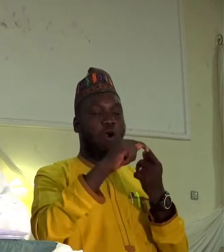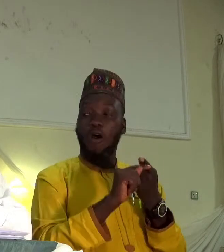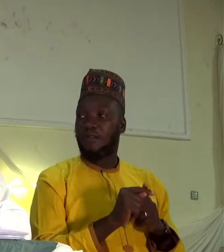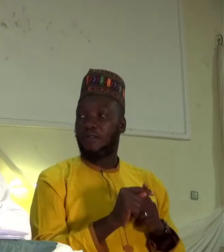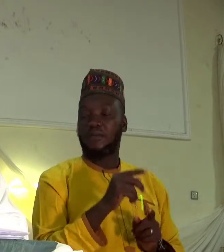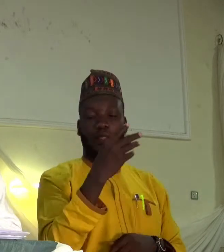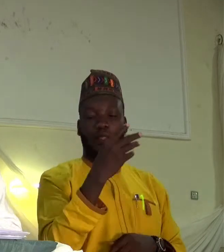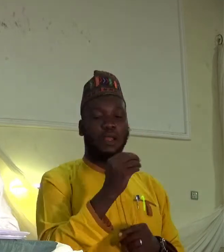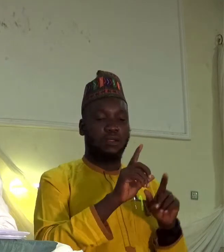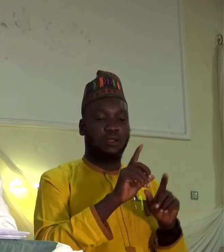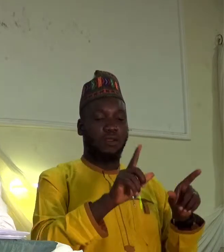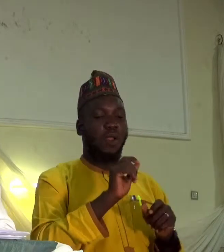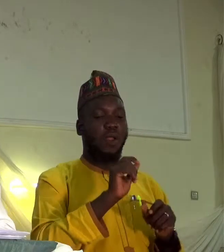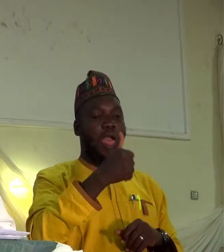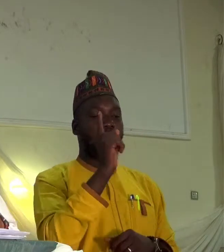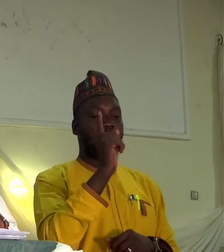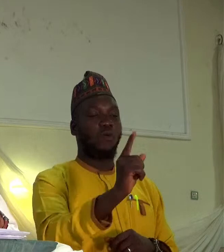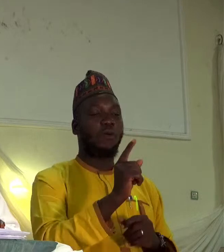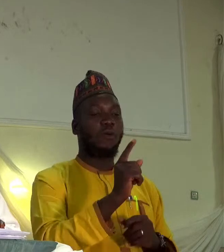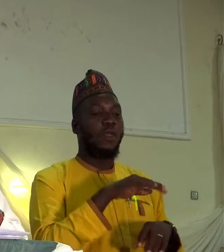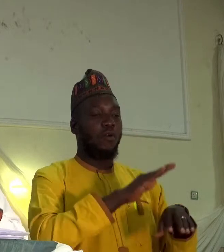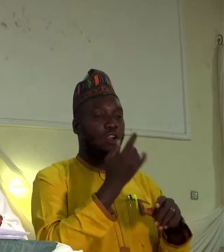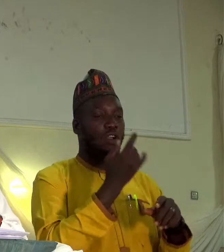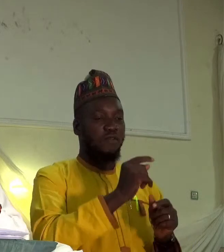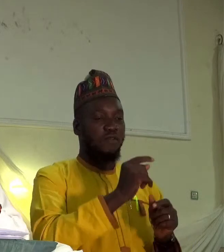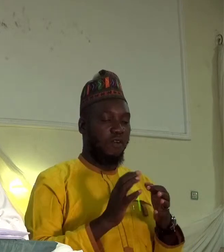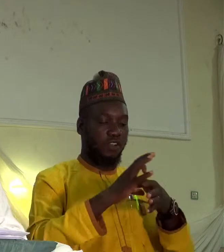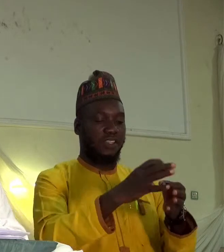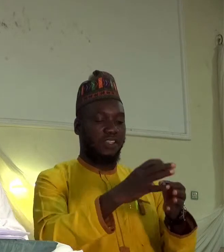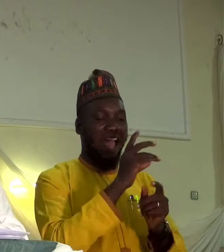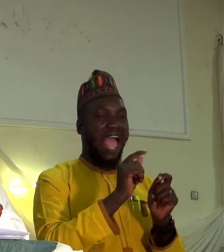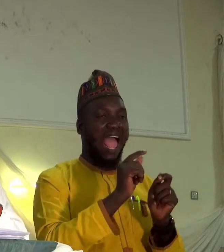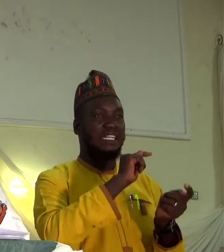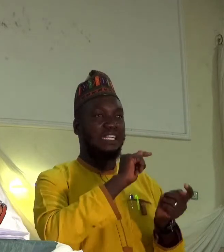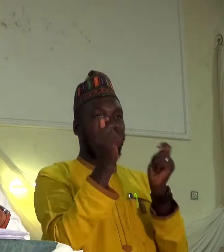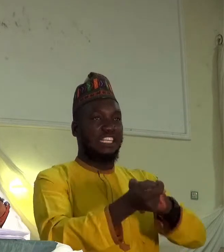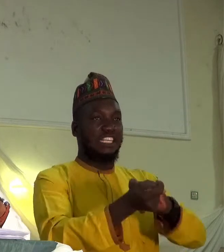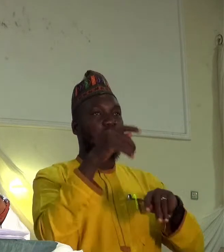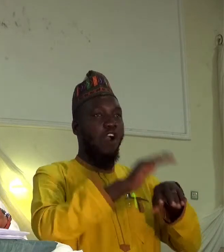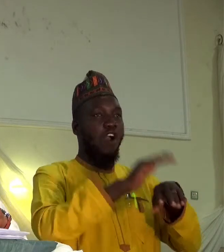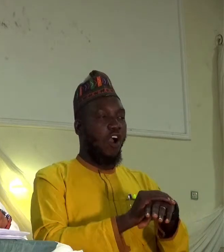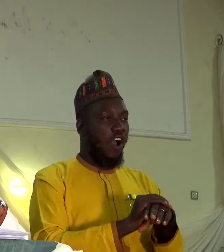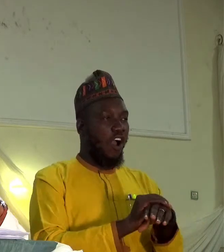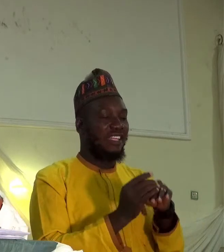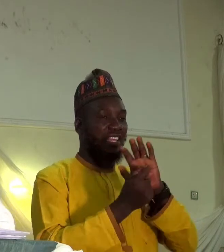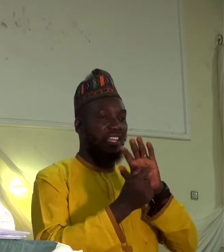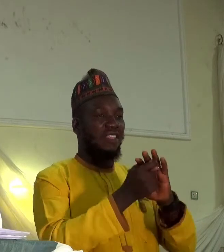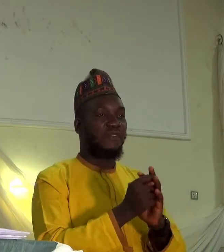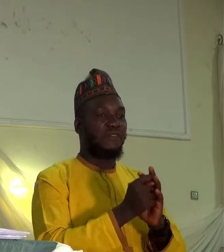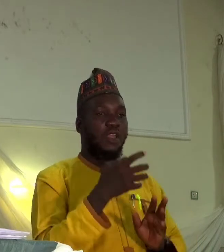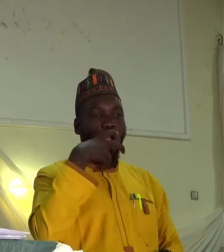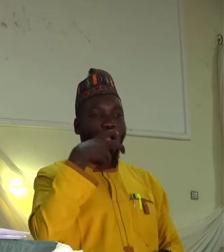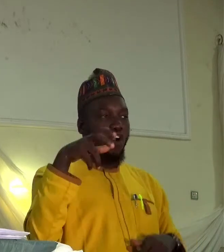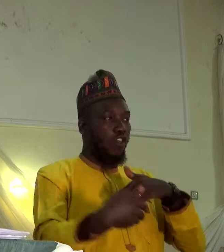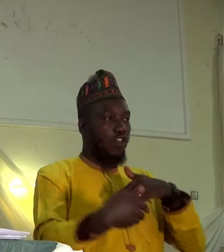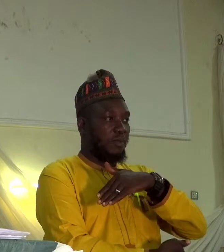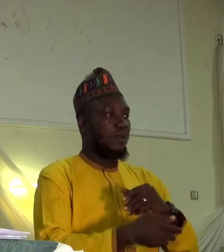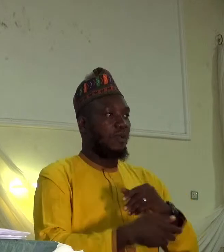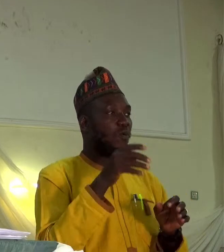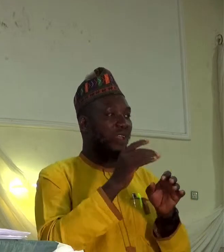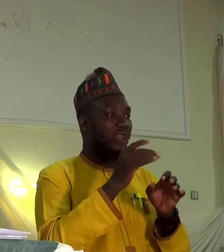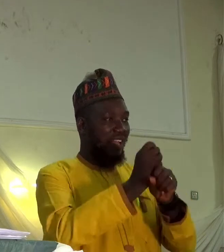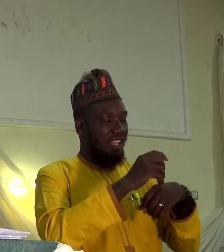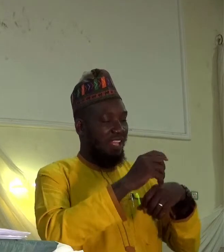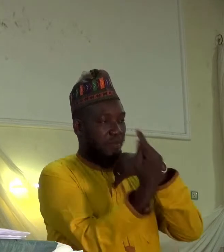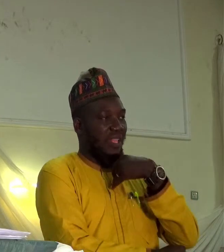government. Anyone caught conducting narcotic trade or intensive corruption will be met with death penalty.